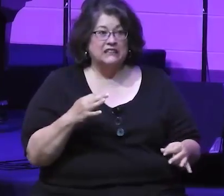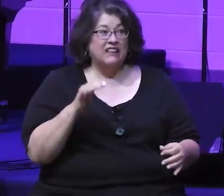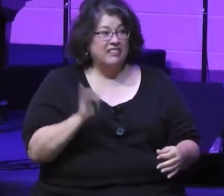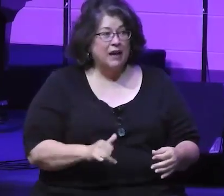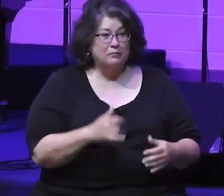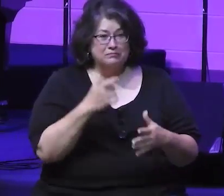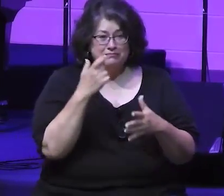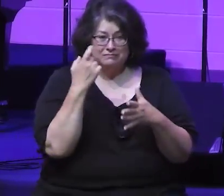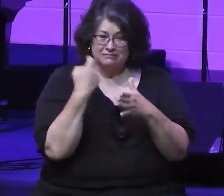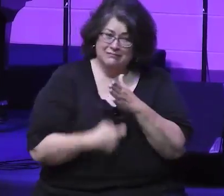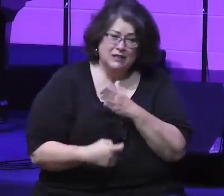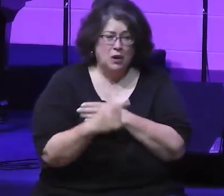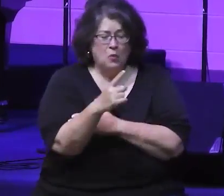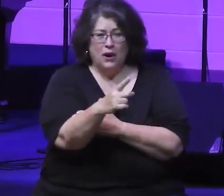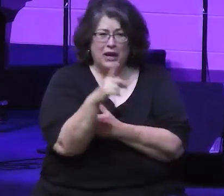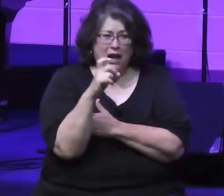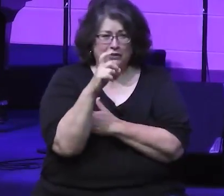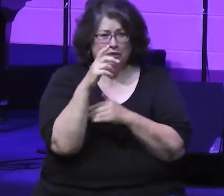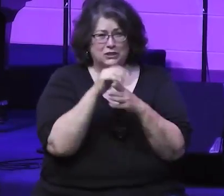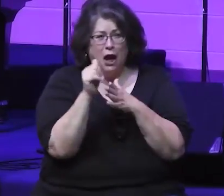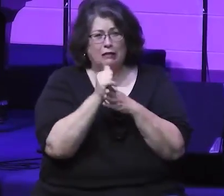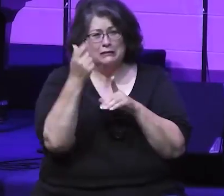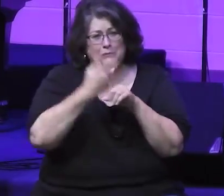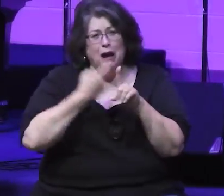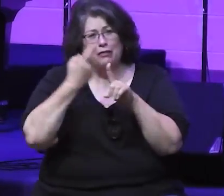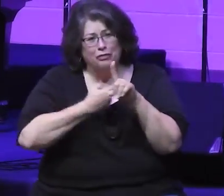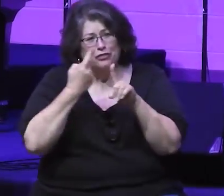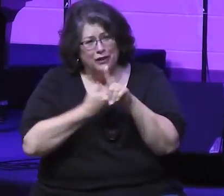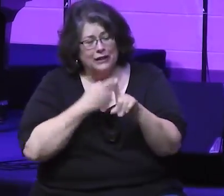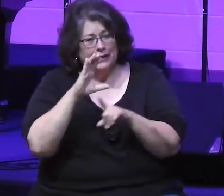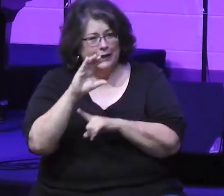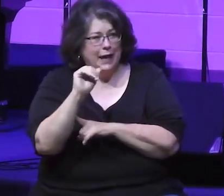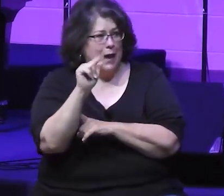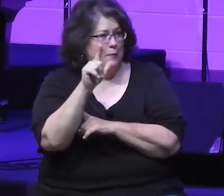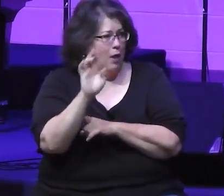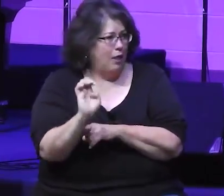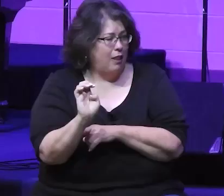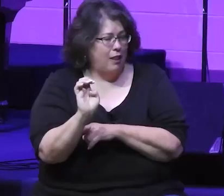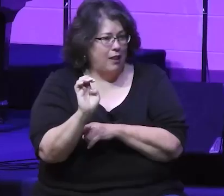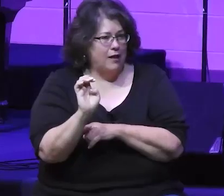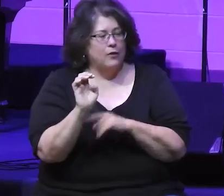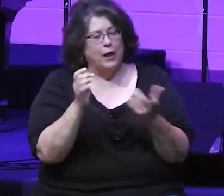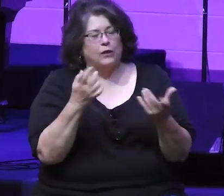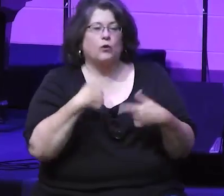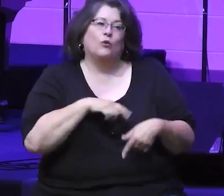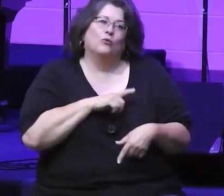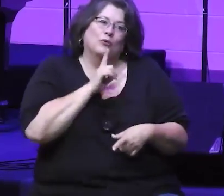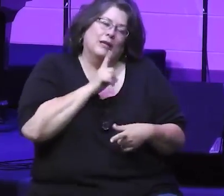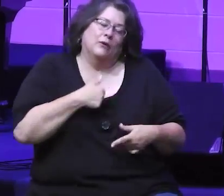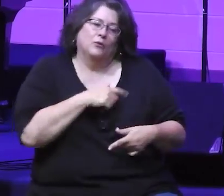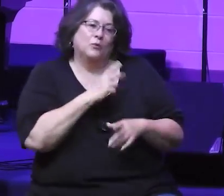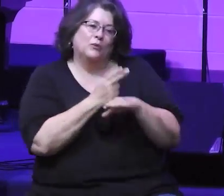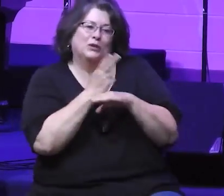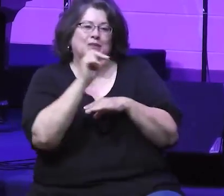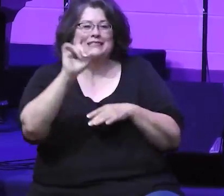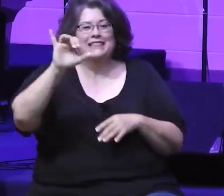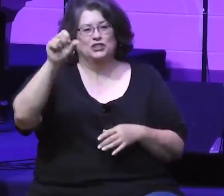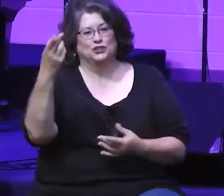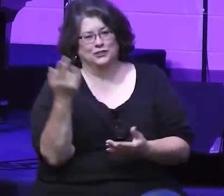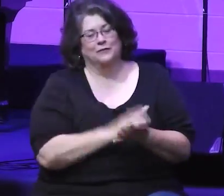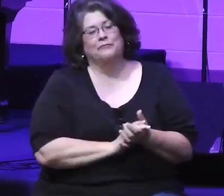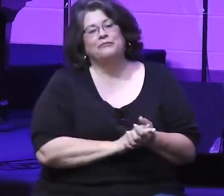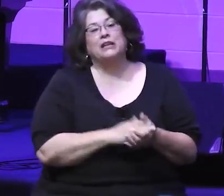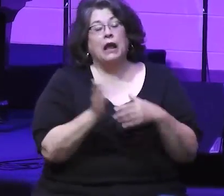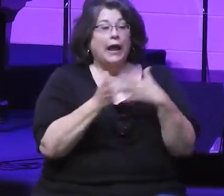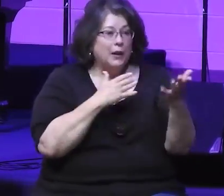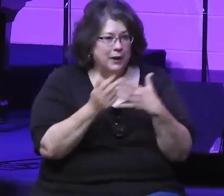bill that keeps showing up, which is called cable, or in our case, dish, DirecTV. So as my